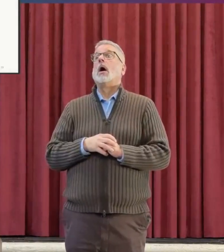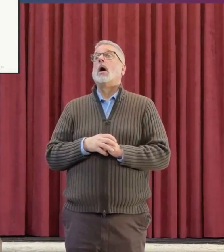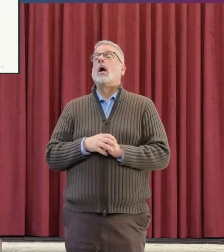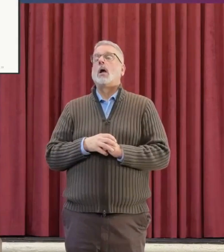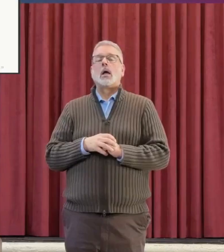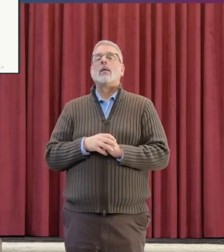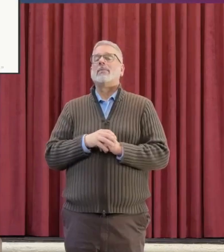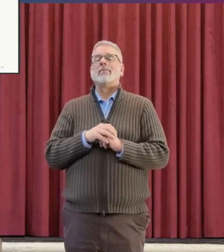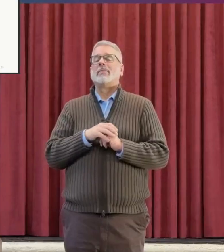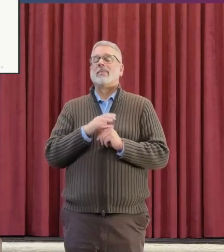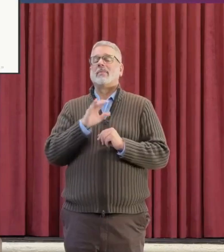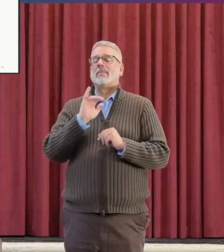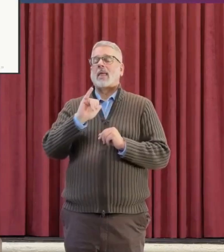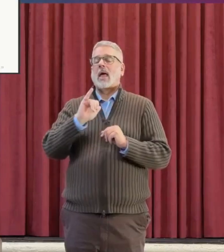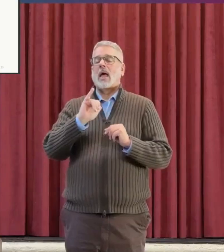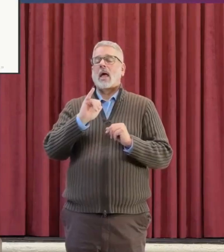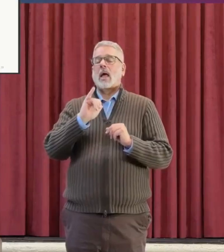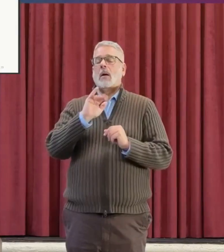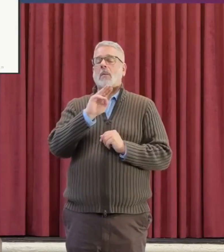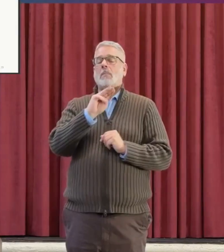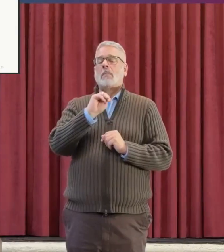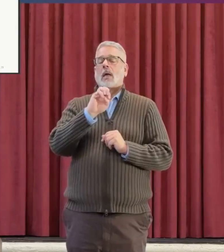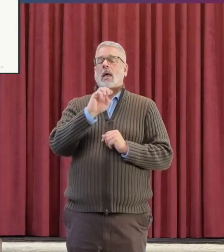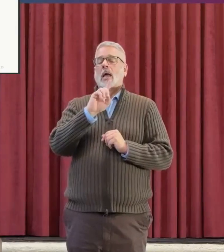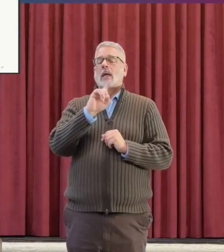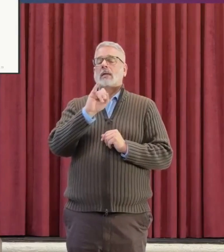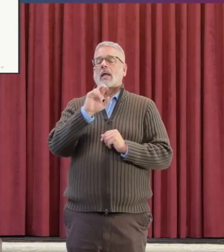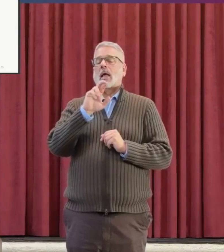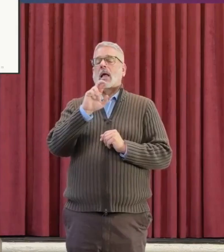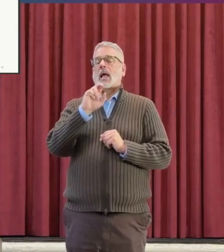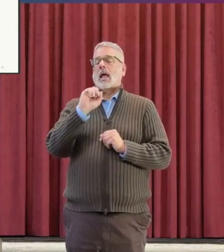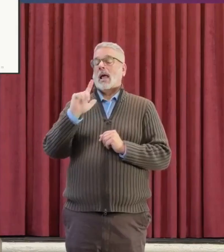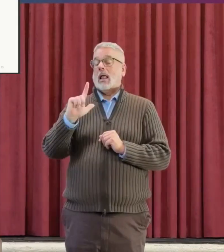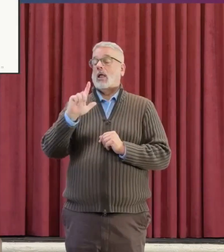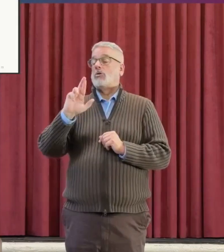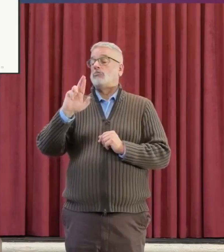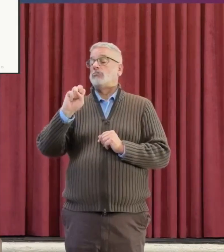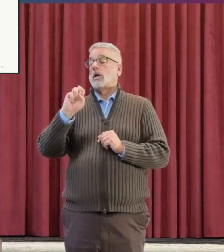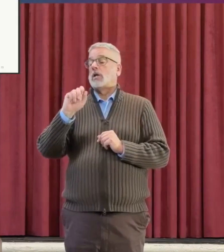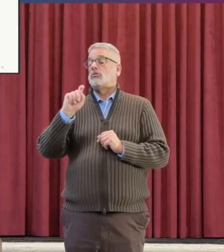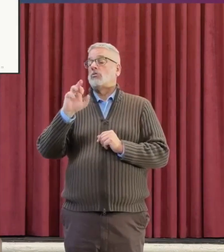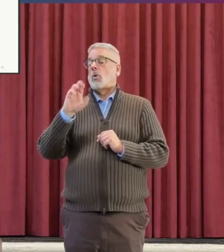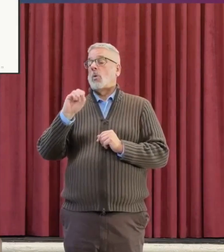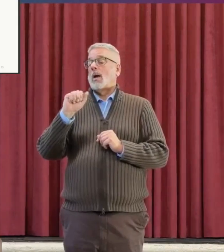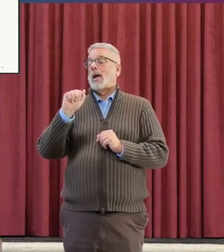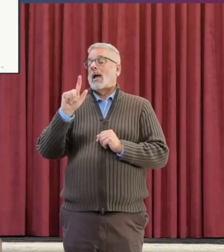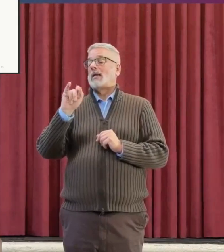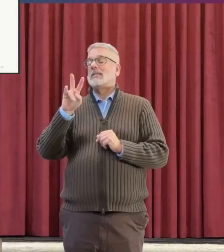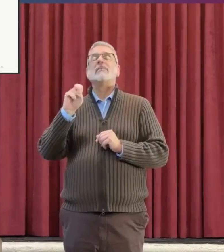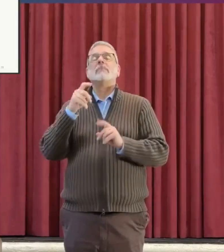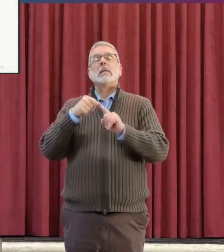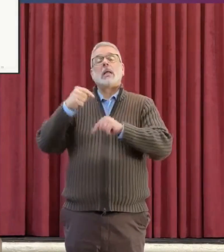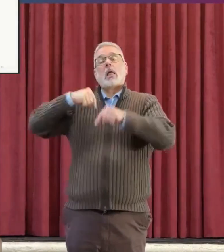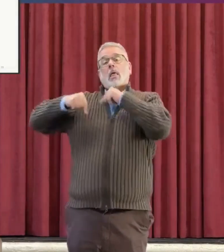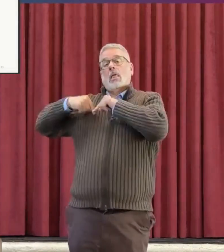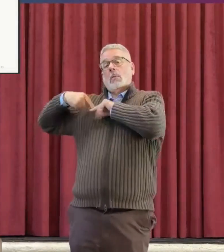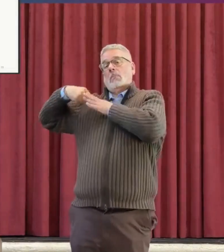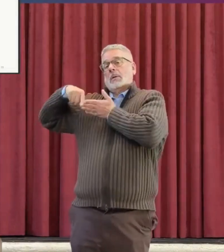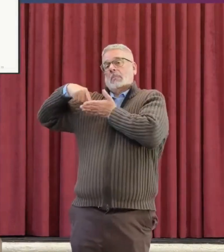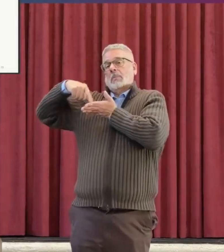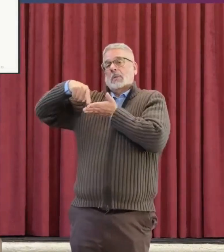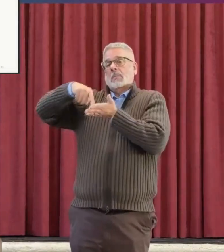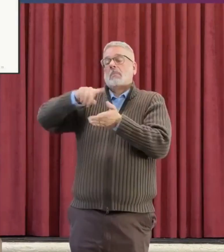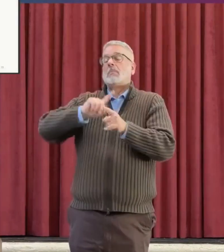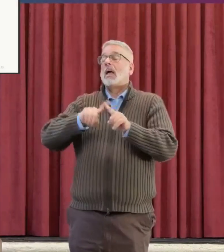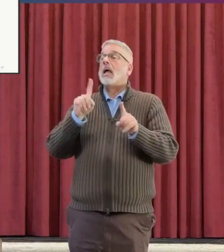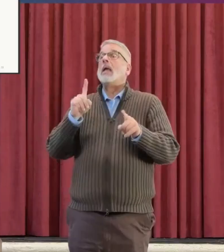they are shortening the Medi-Cal retroactive period to 2 months. I don't know if anybody knew about